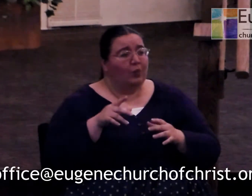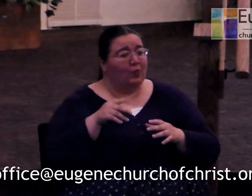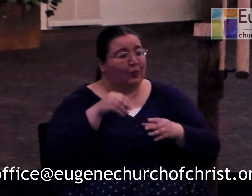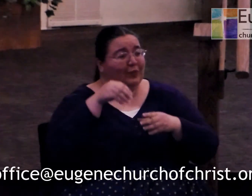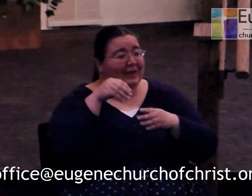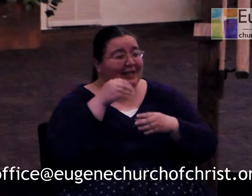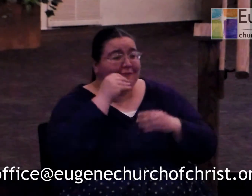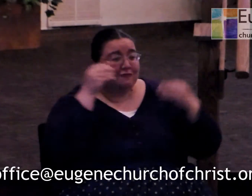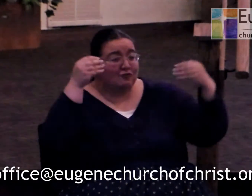about.